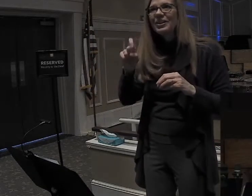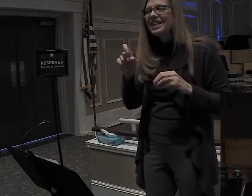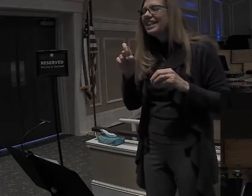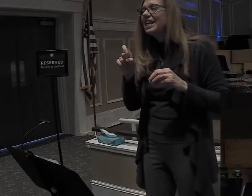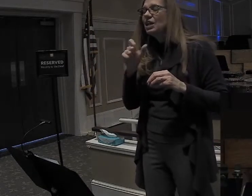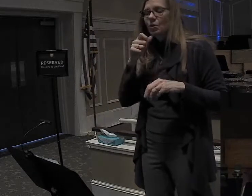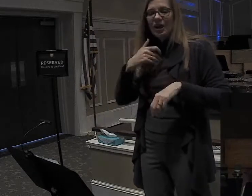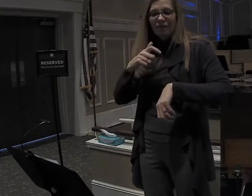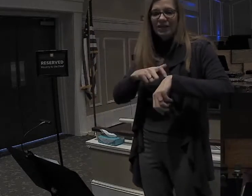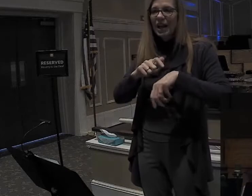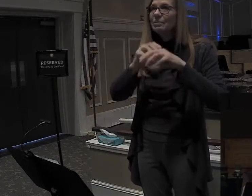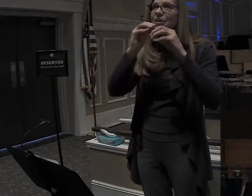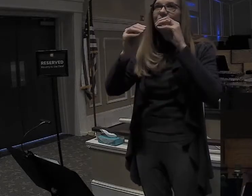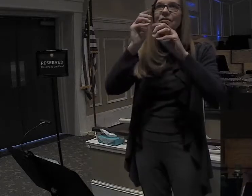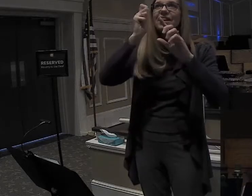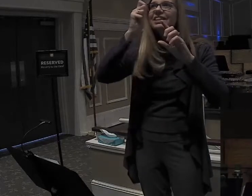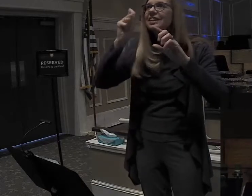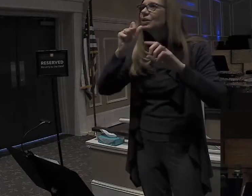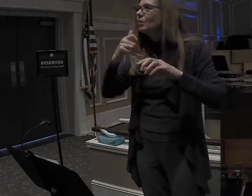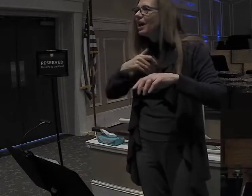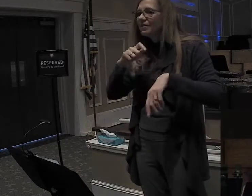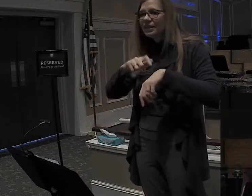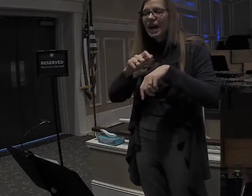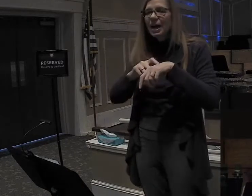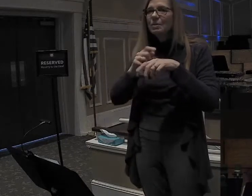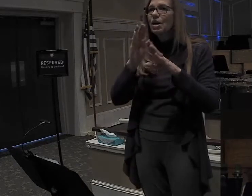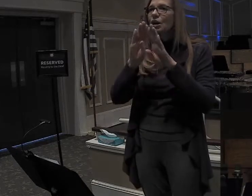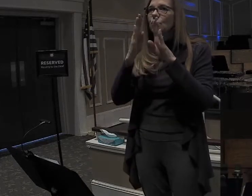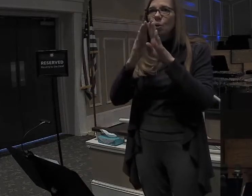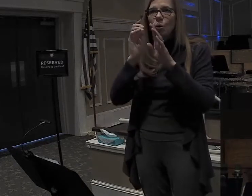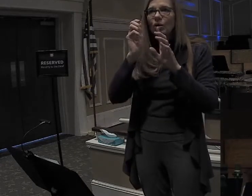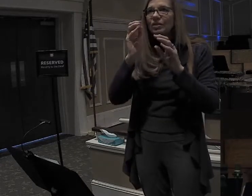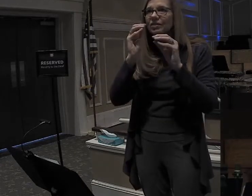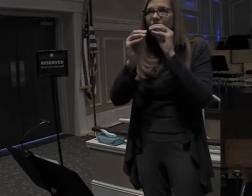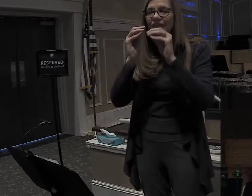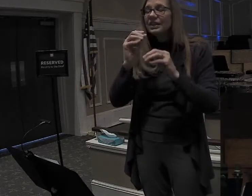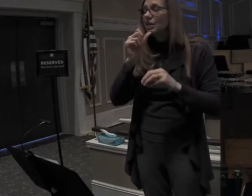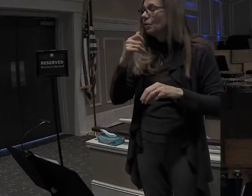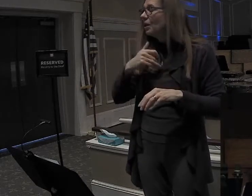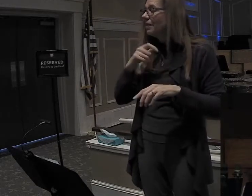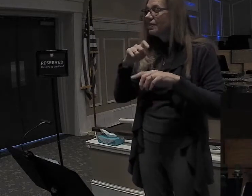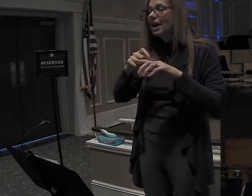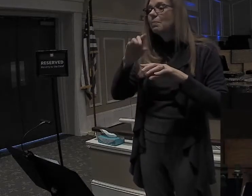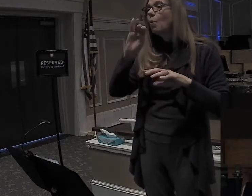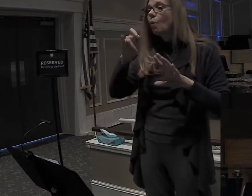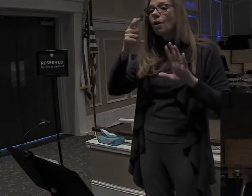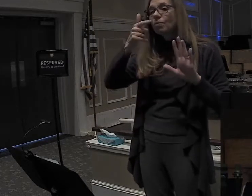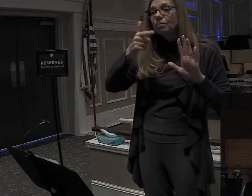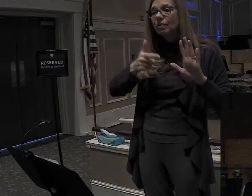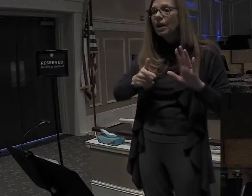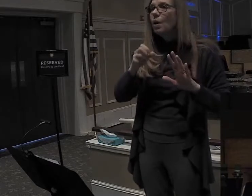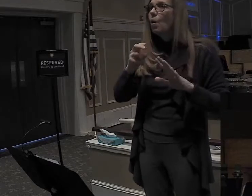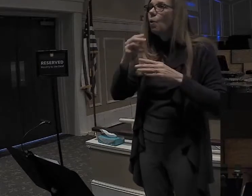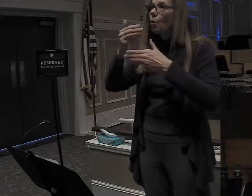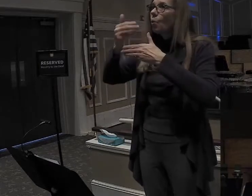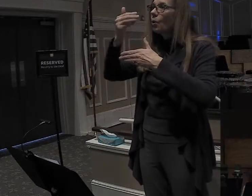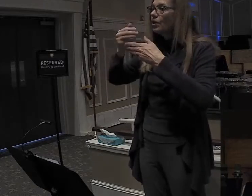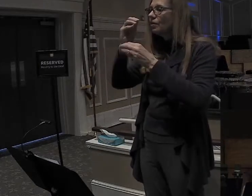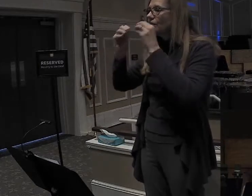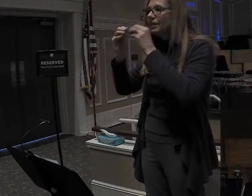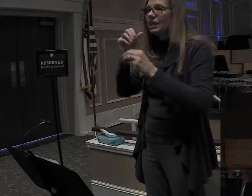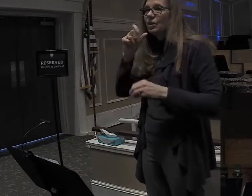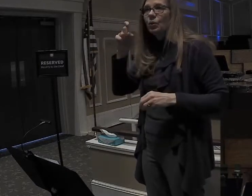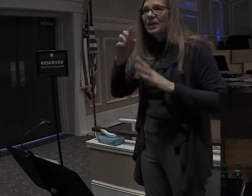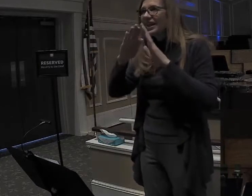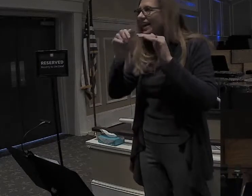got time to fix shingles. Ain't got time to fix the door. Ain't got time to oil the hinges nor mend that window pane. Ain't going to need